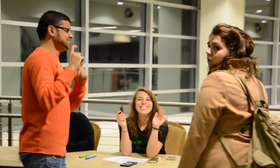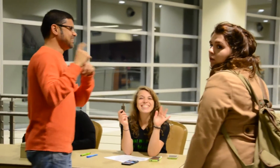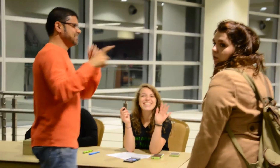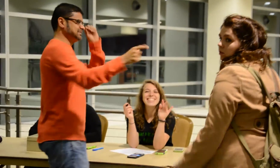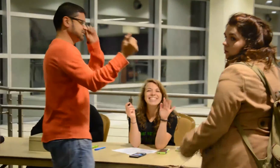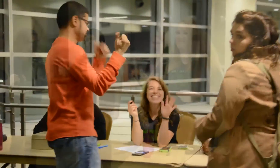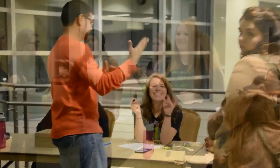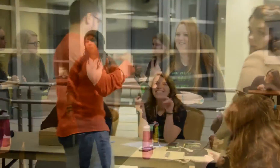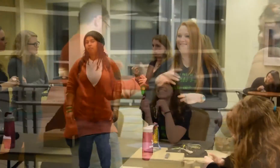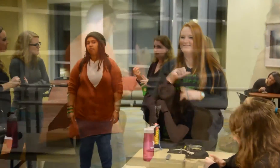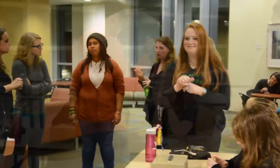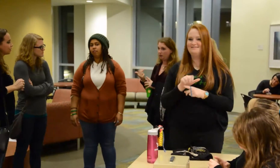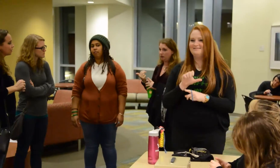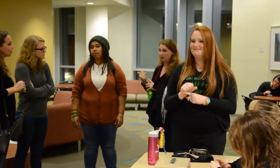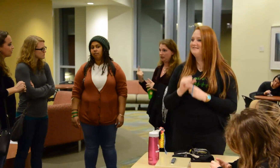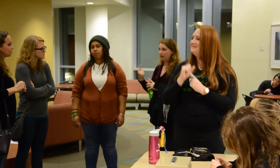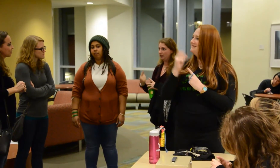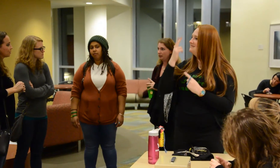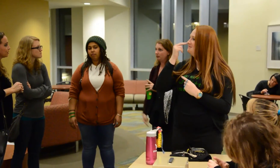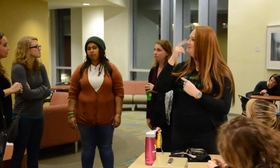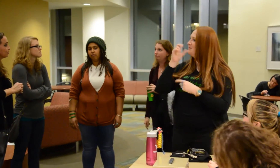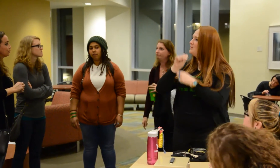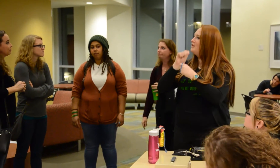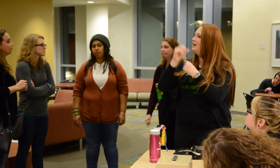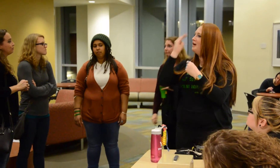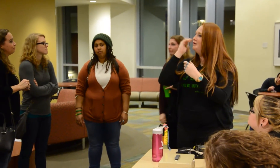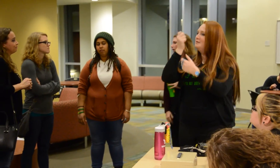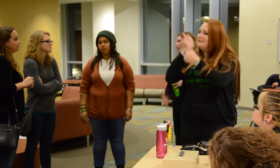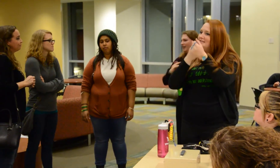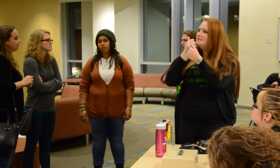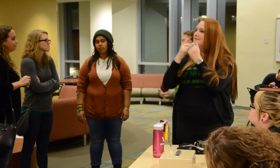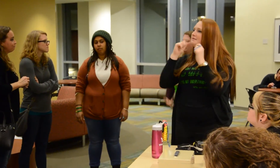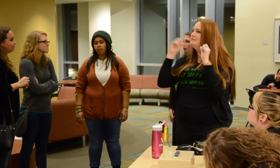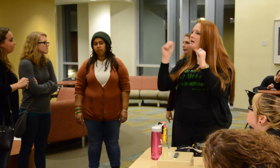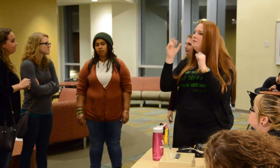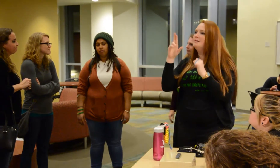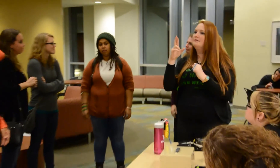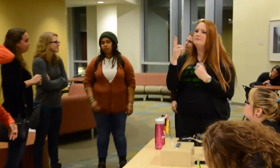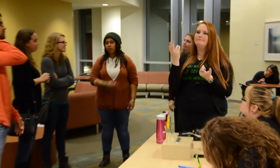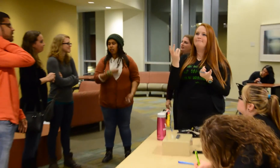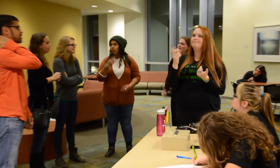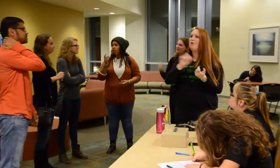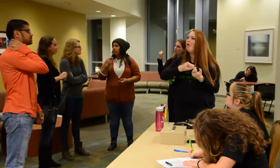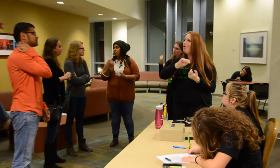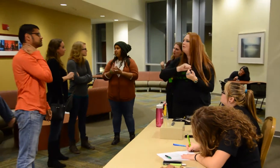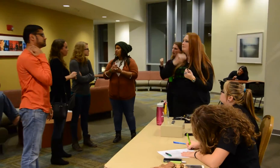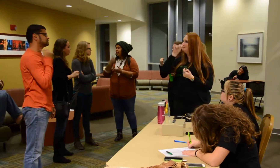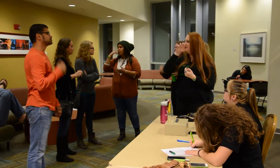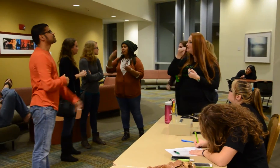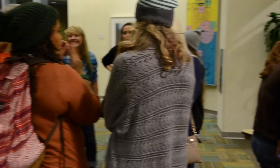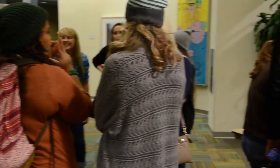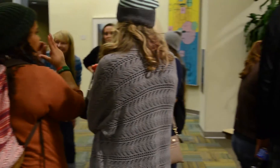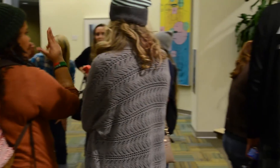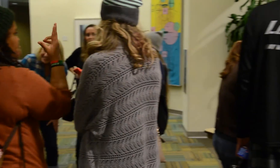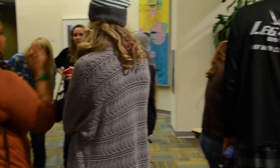Deaf trying to as so little